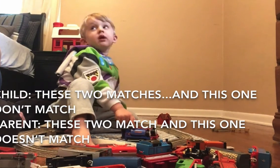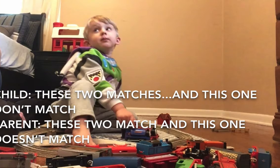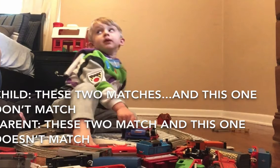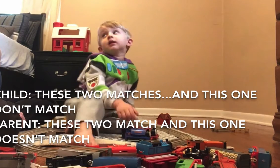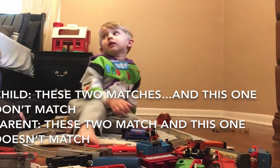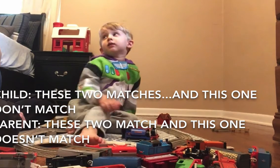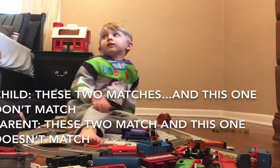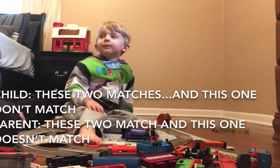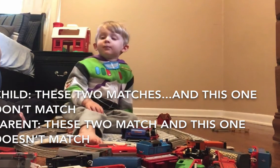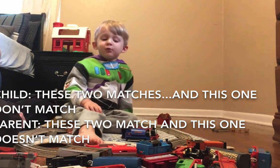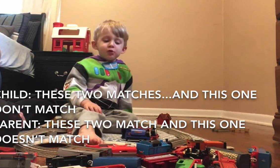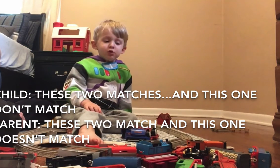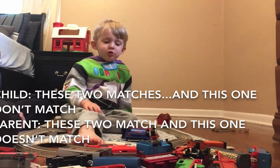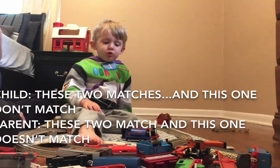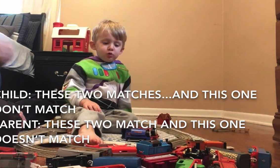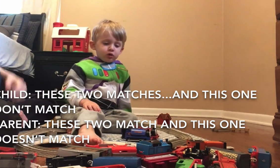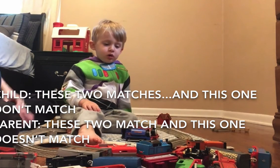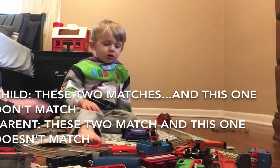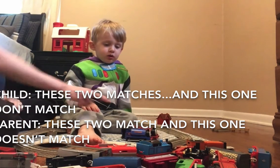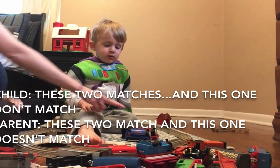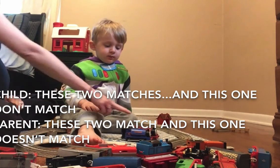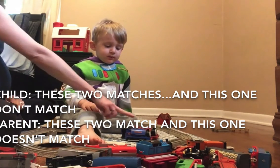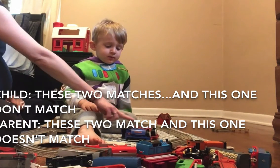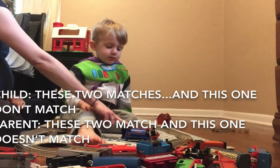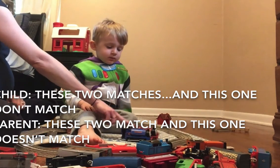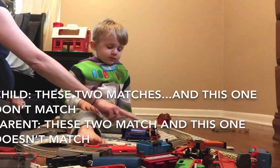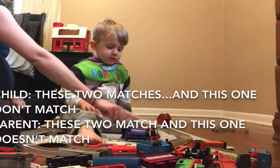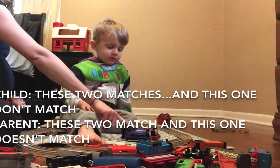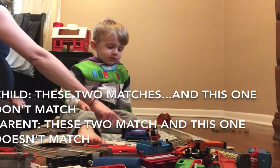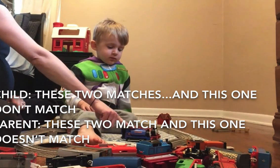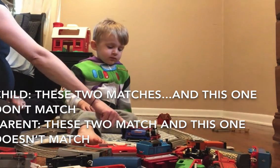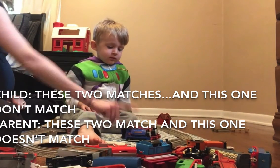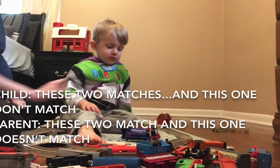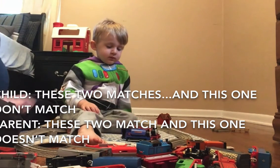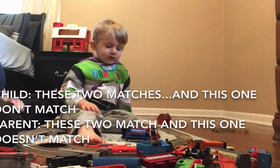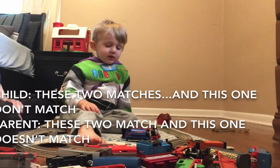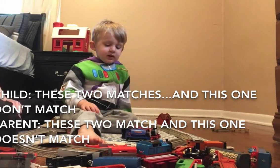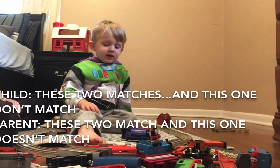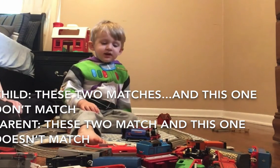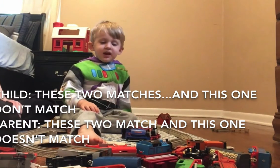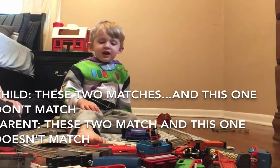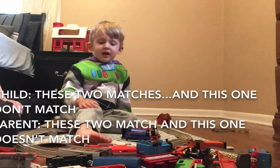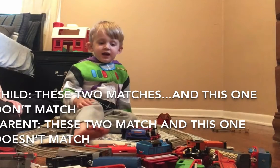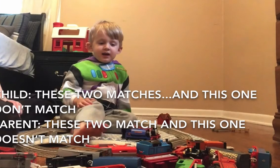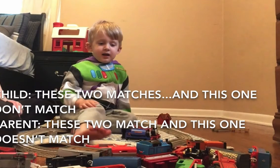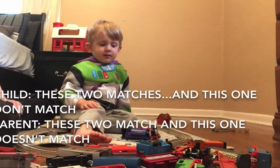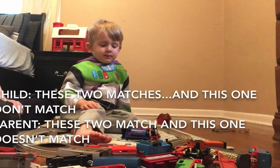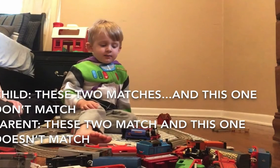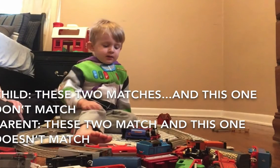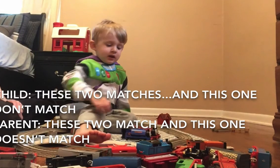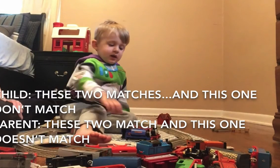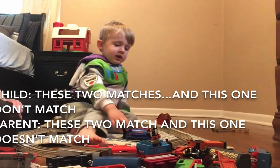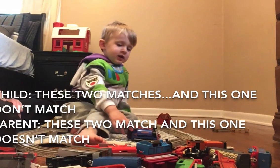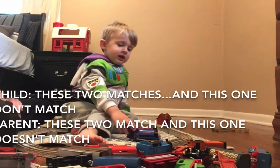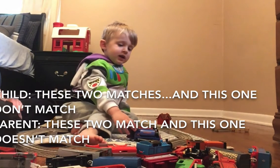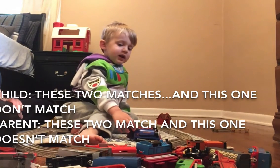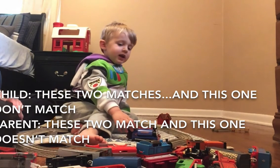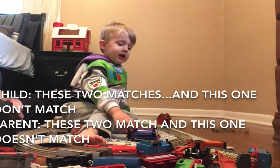because it's blue. Yeah, these 2 match and this one doesn't match. Yeah. Because it's blue, you're right. Yeah, and